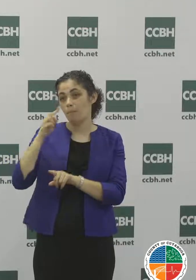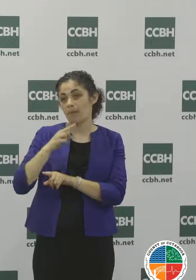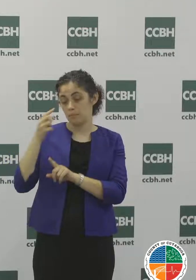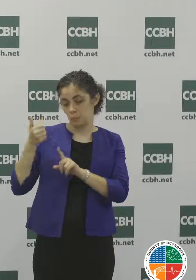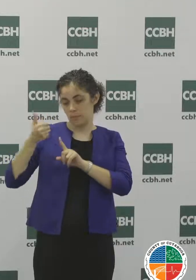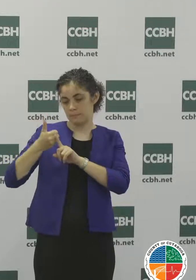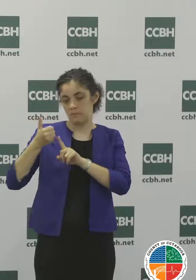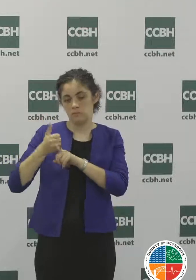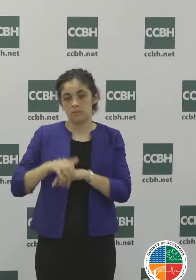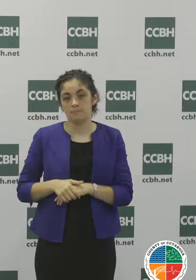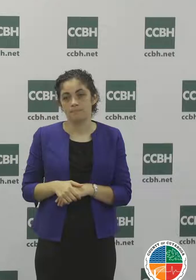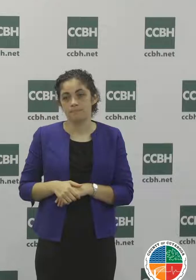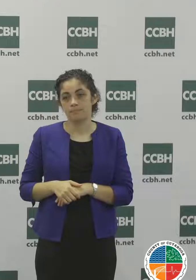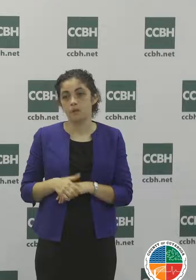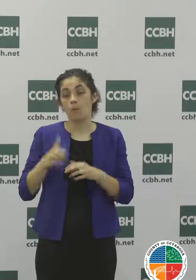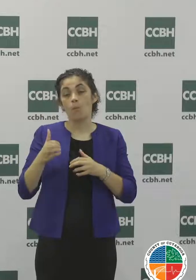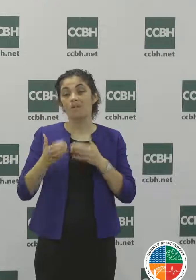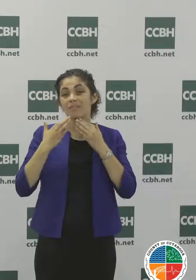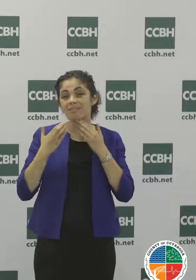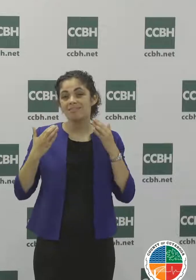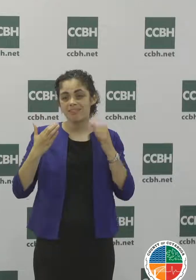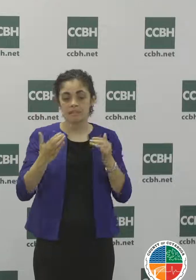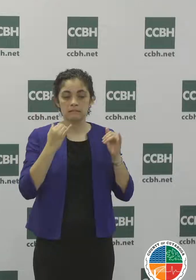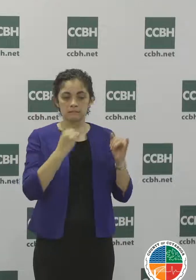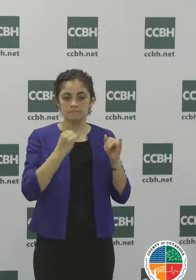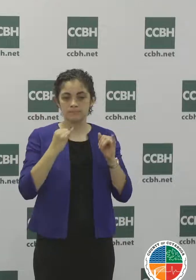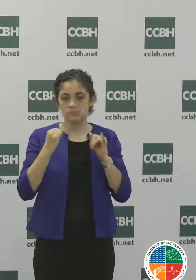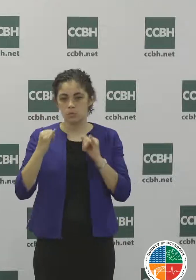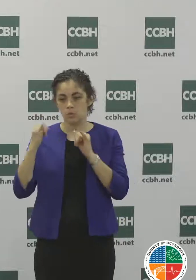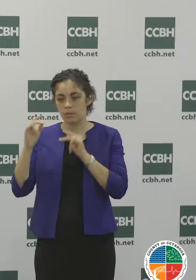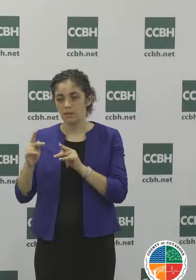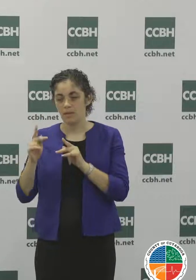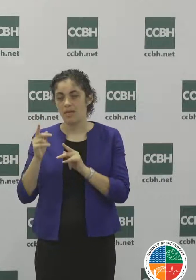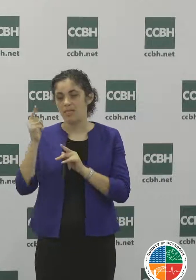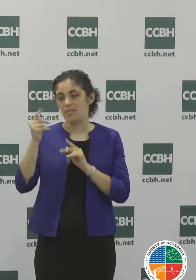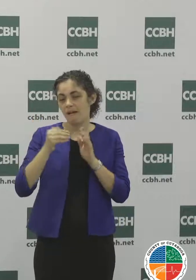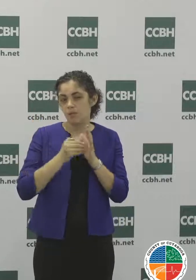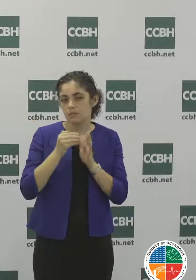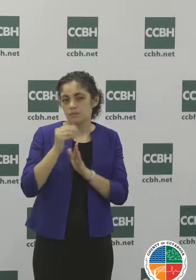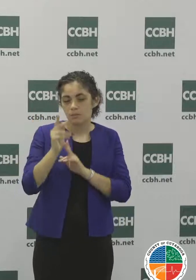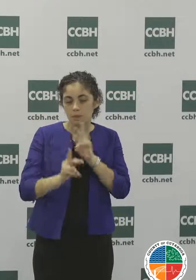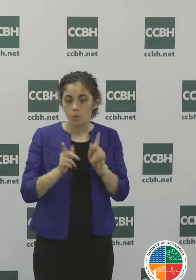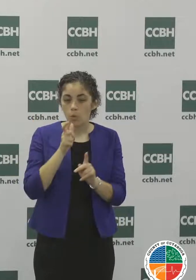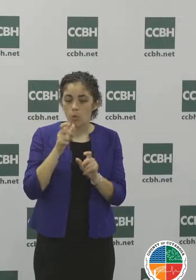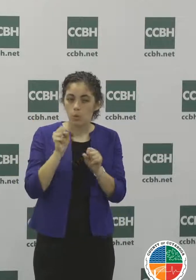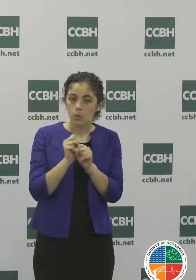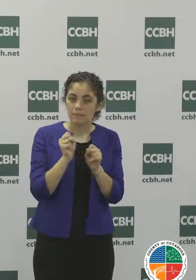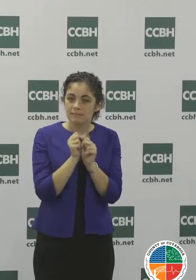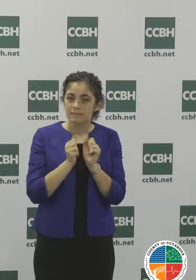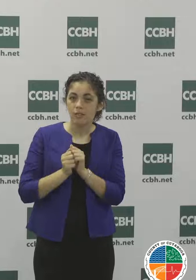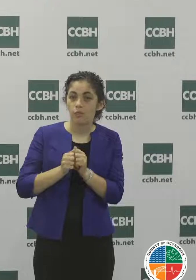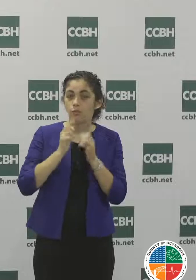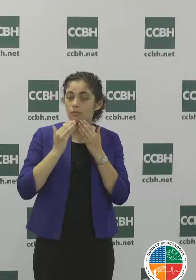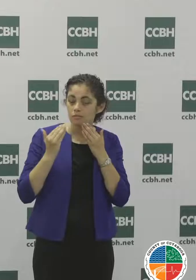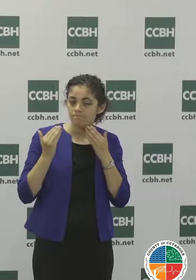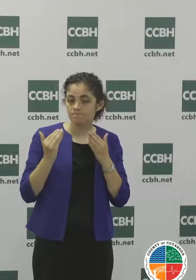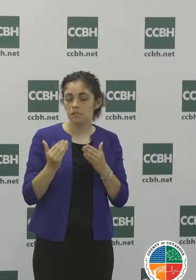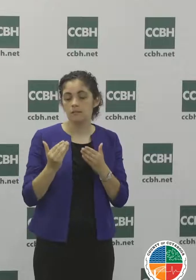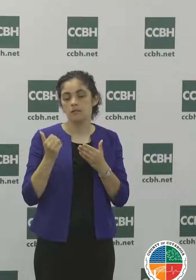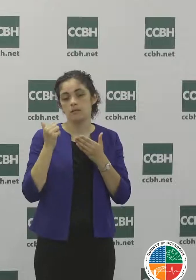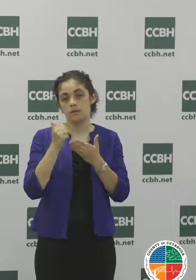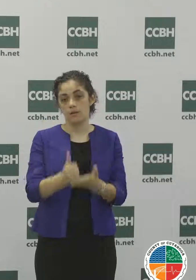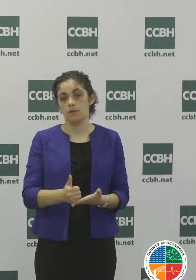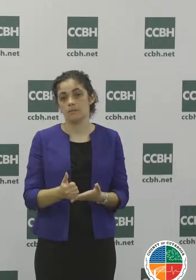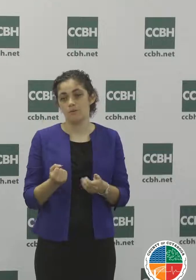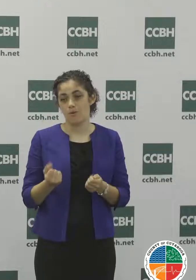at large. I want to thank each and every one of the thousands of people that has worked with us and have been so helpful.